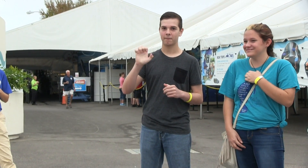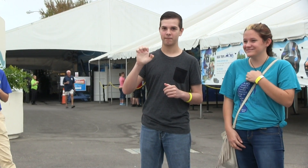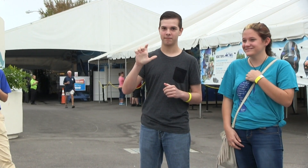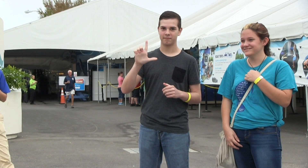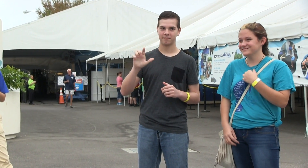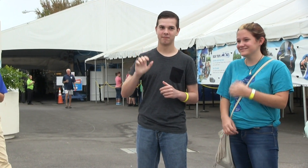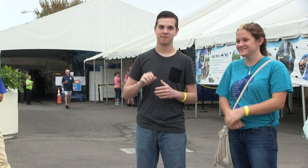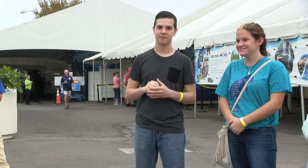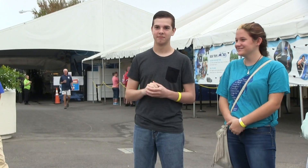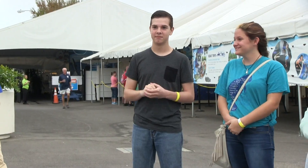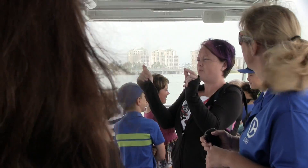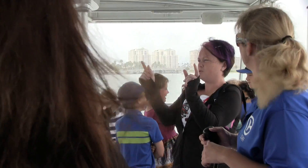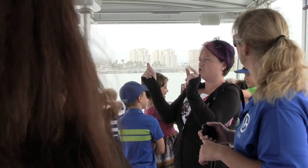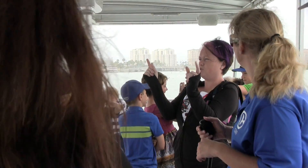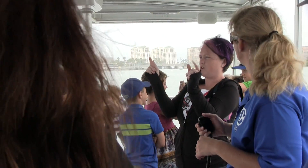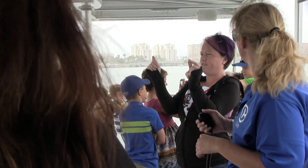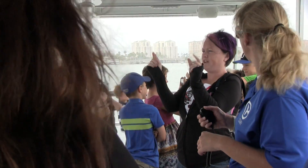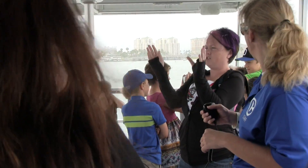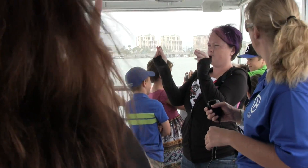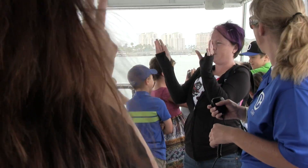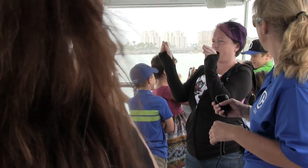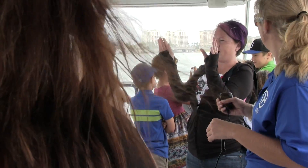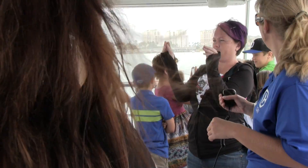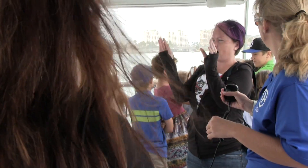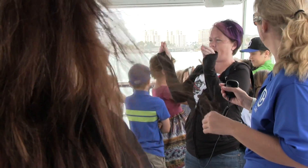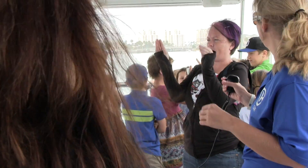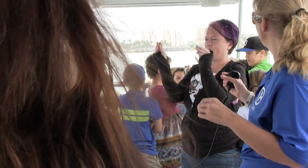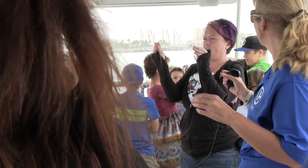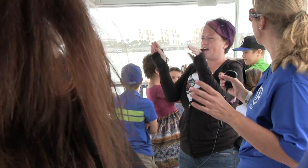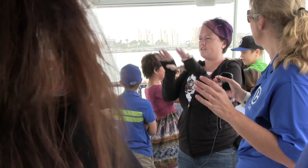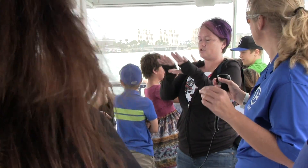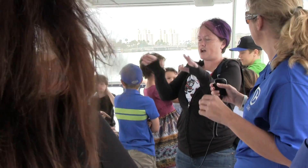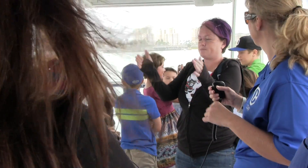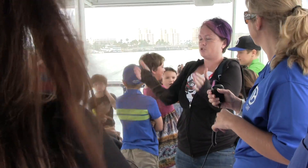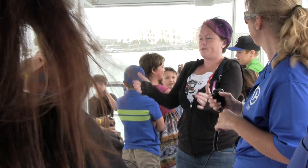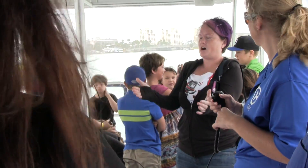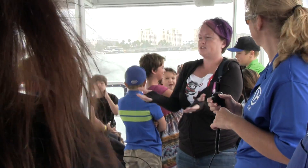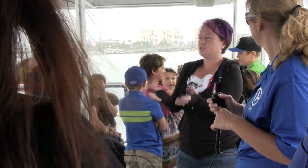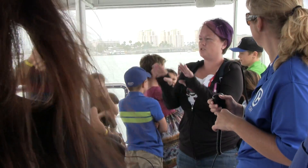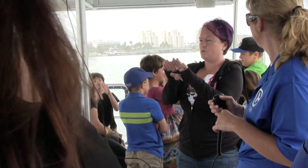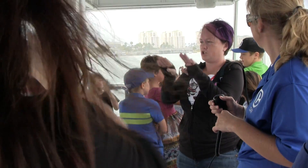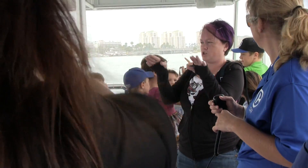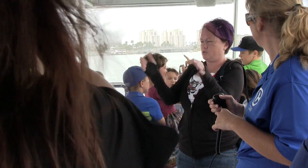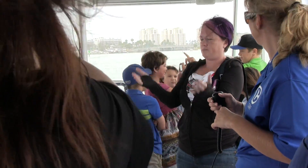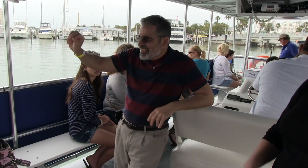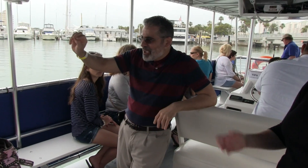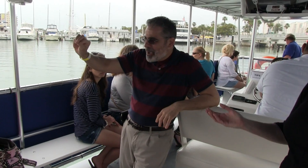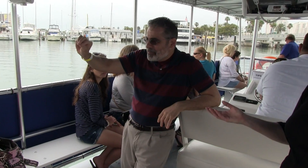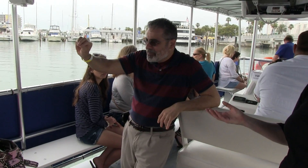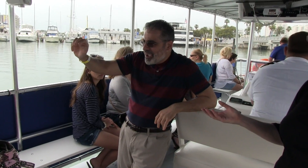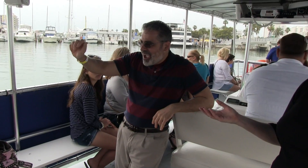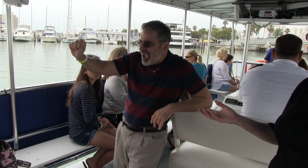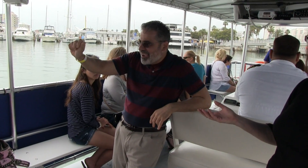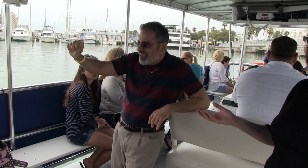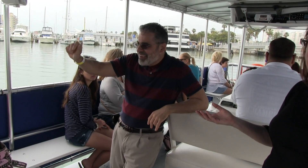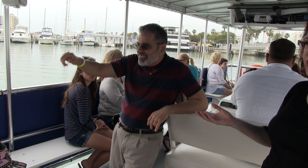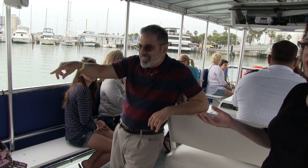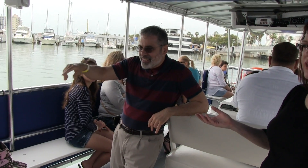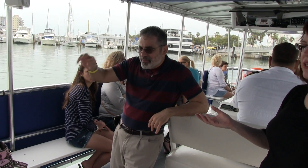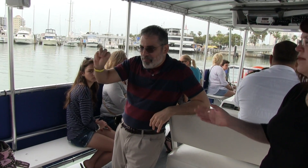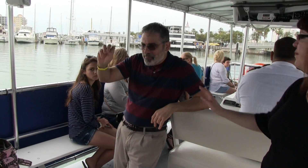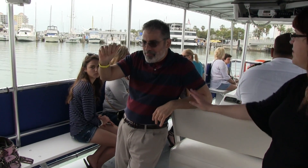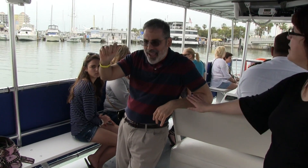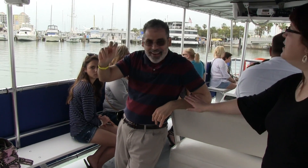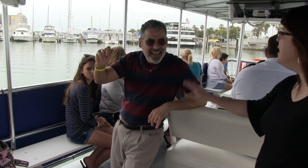the opportunity to practice with each other and just get comfortable with using sign language with me and with Mr. Goudafiss my co-teacher and